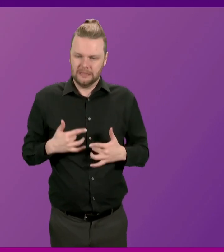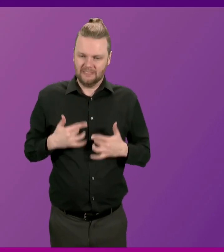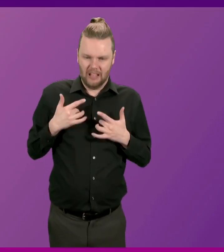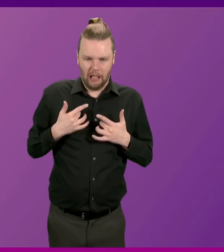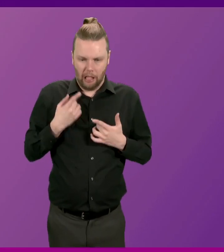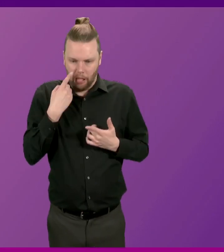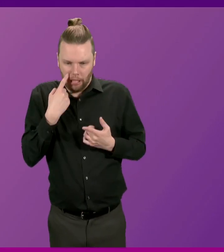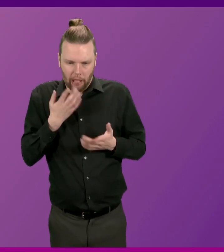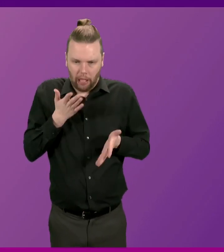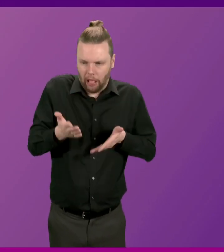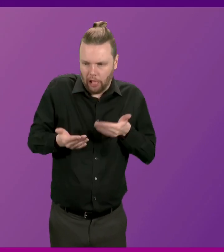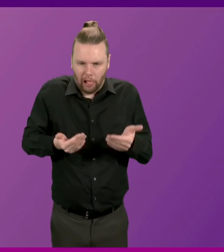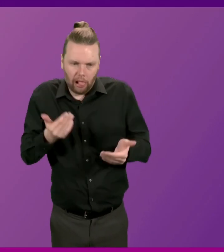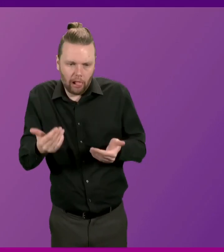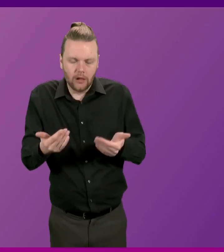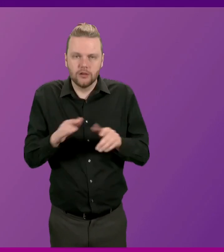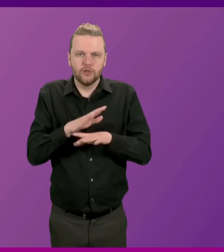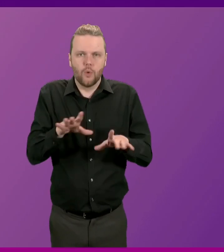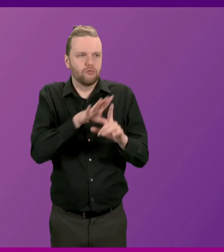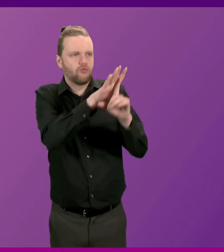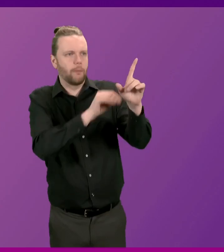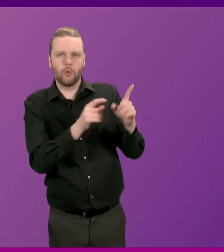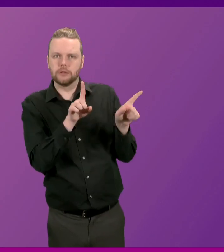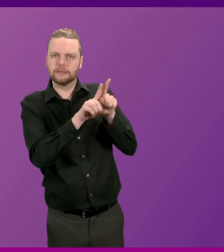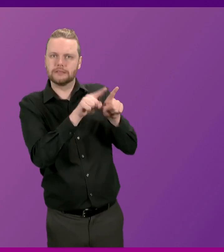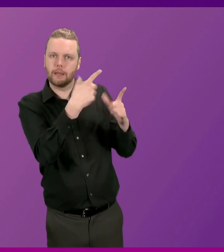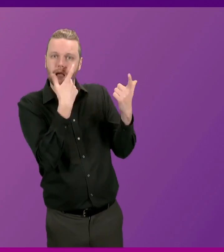forwards in this country and we have no role models?